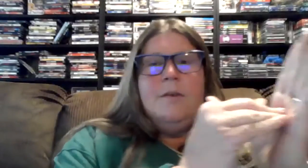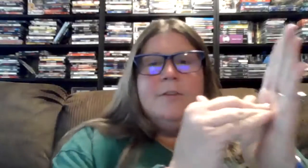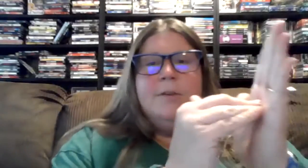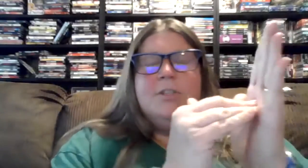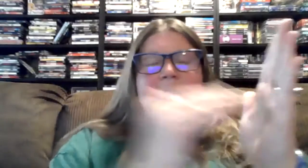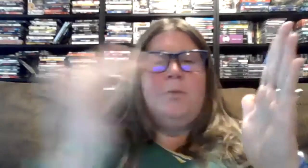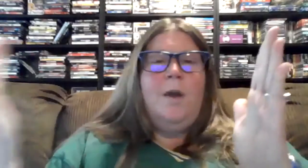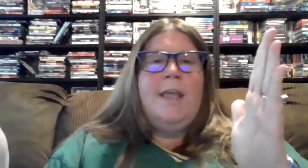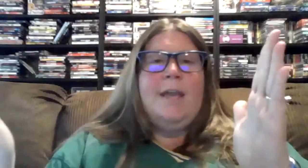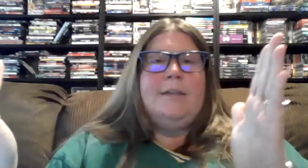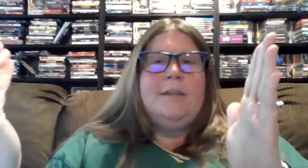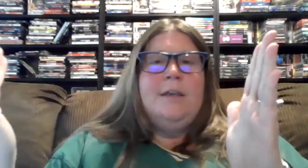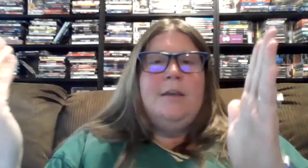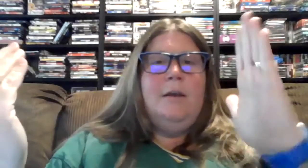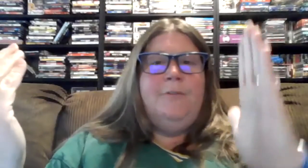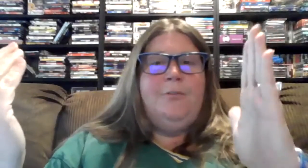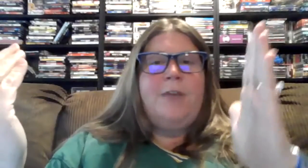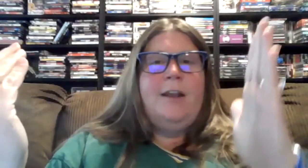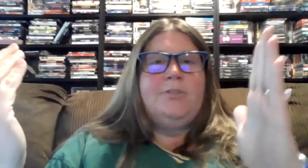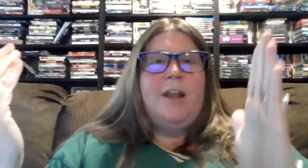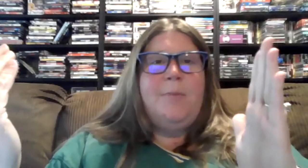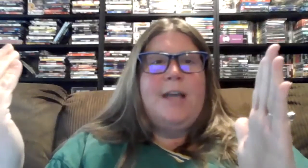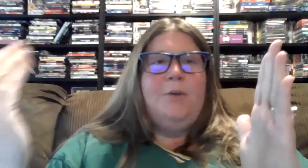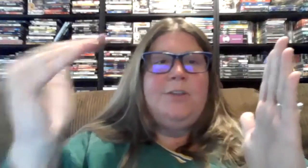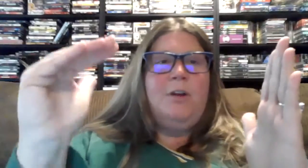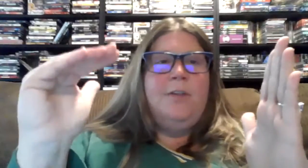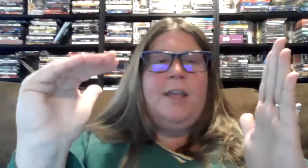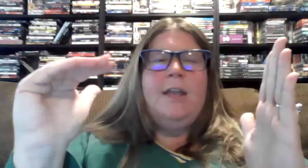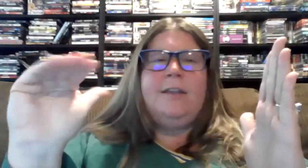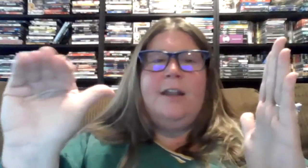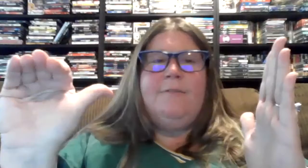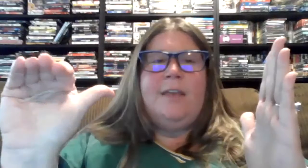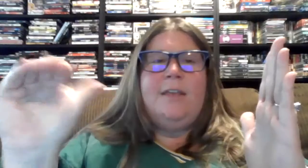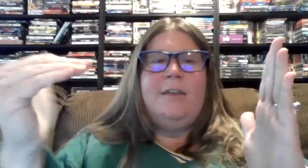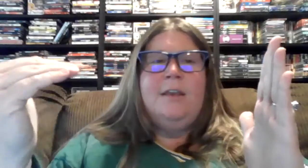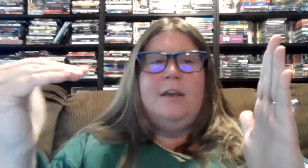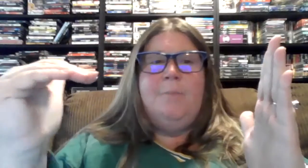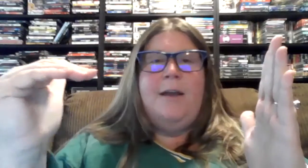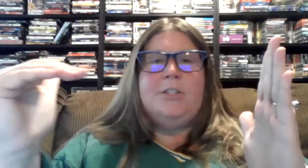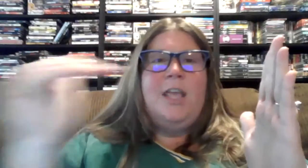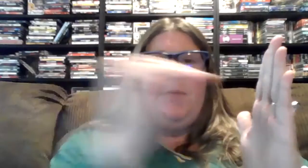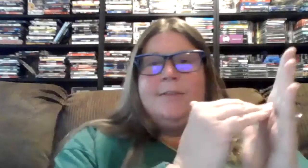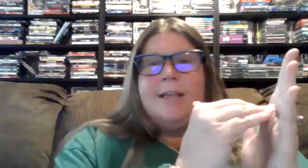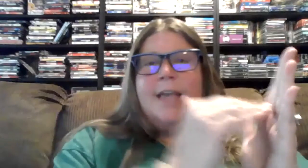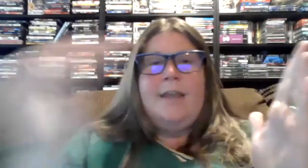So it's just 1 hand kind of straight up and down, and your other hand kind of in a bent shape, and it's again.